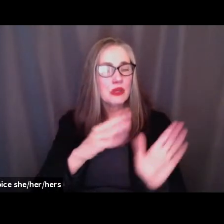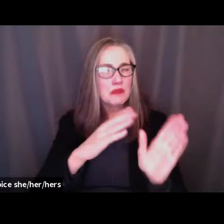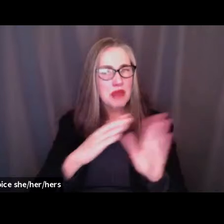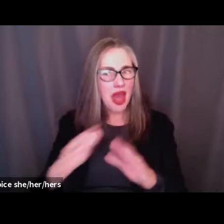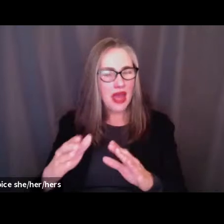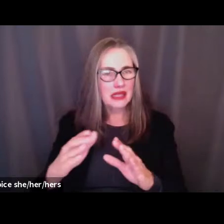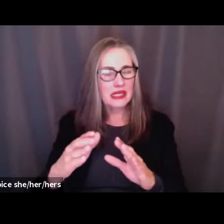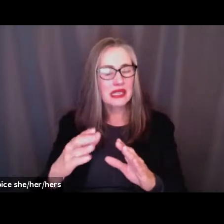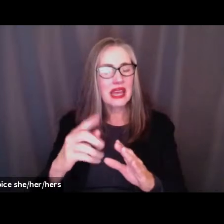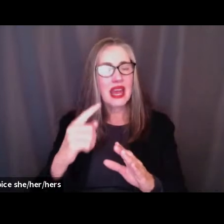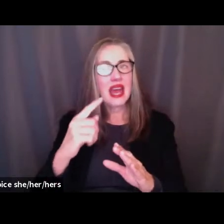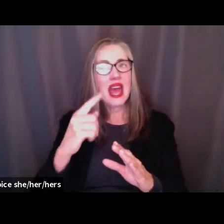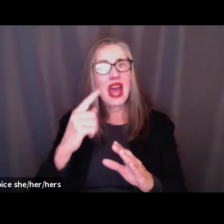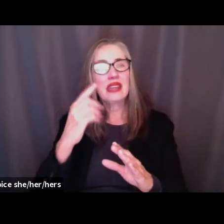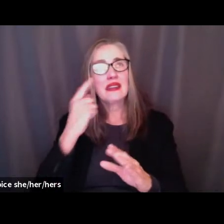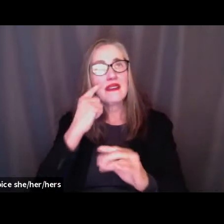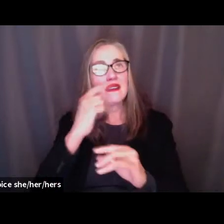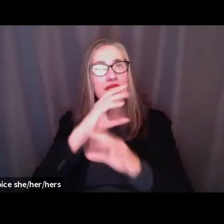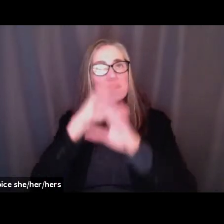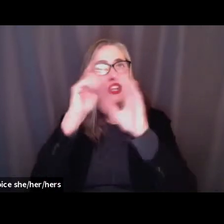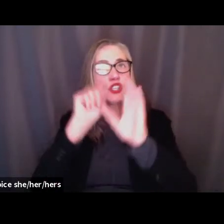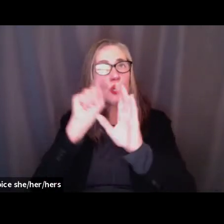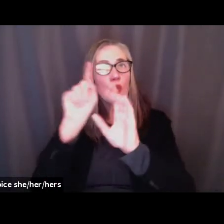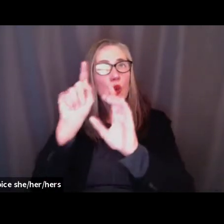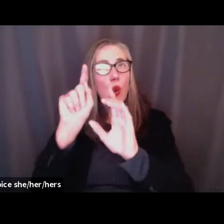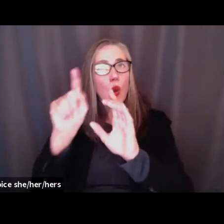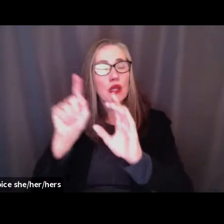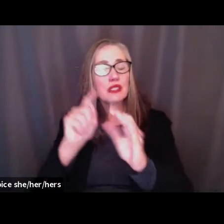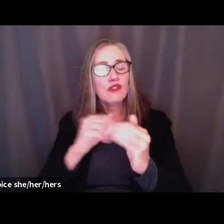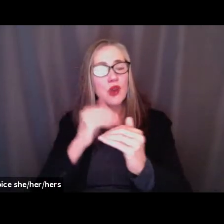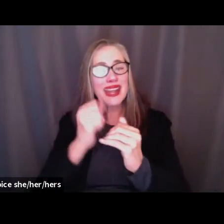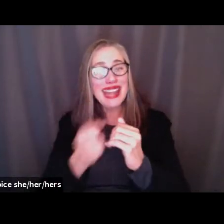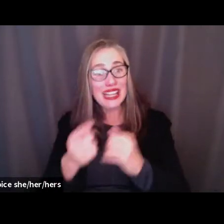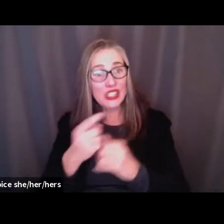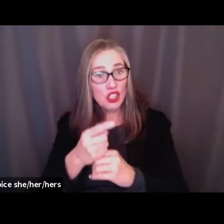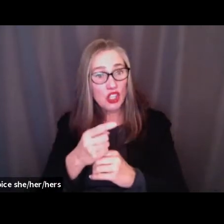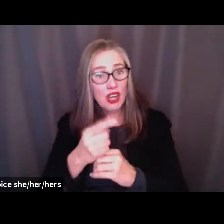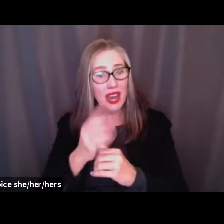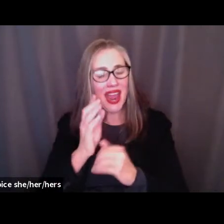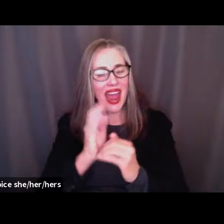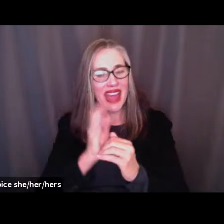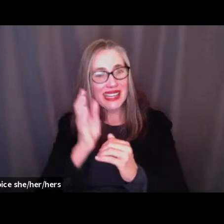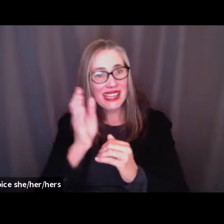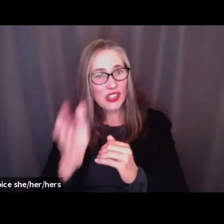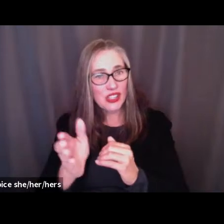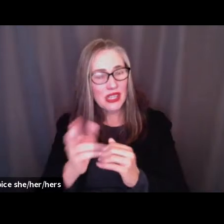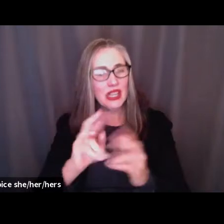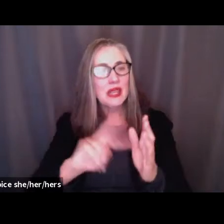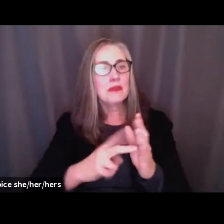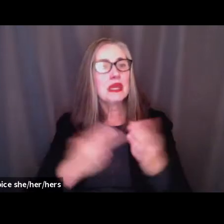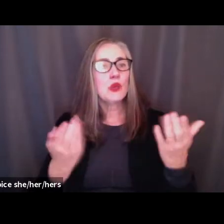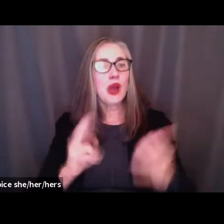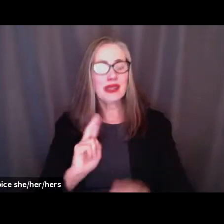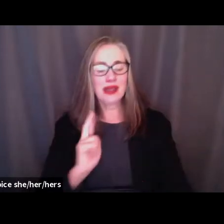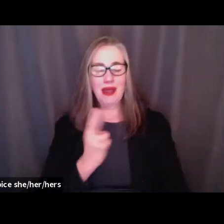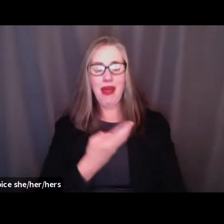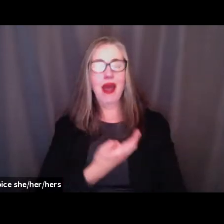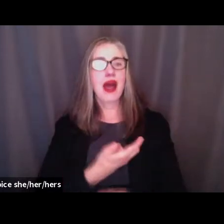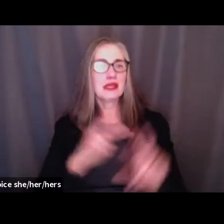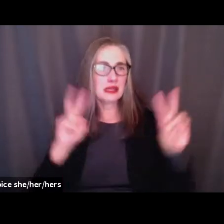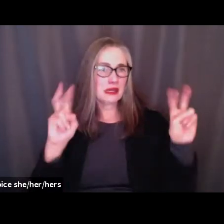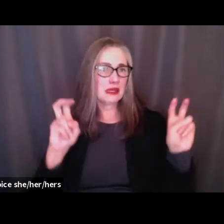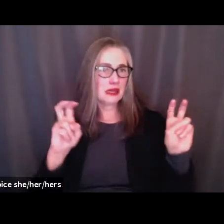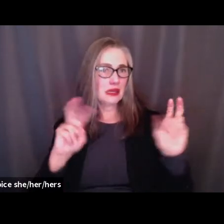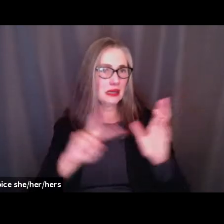year and years to come, it comes down to us. And the us that I'm referring to is the collective leadership of our